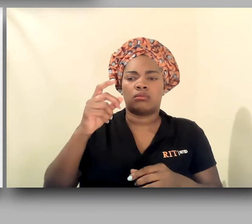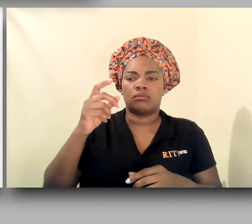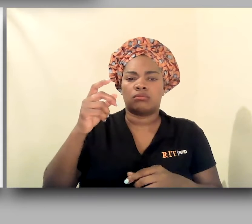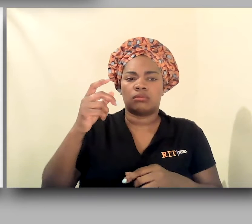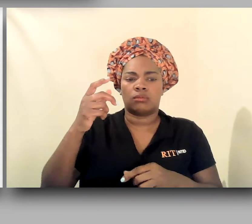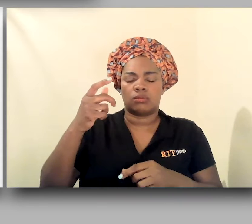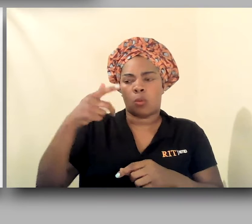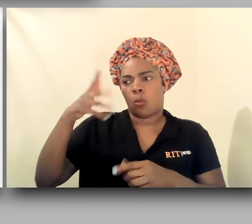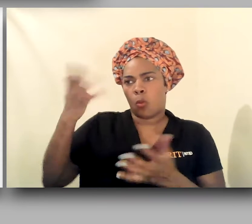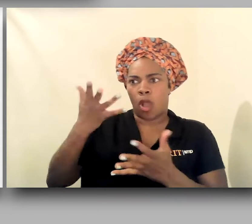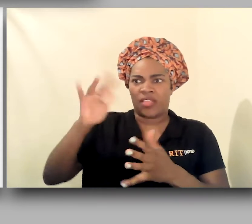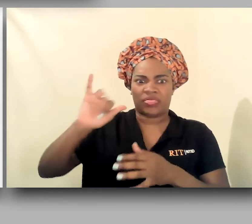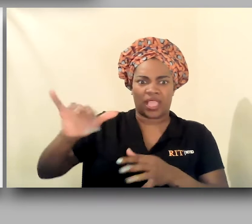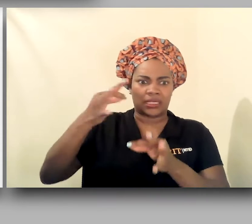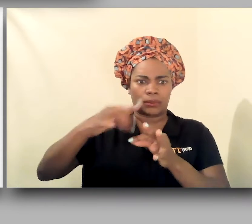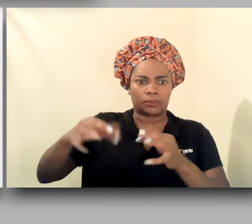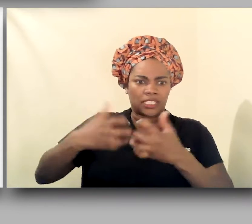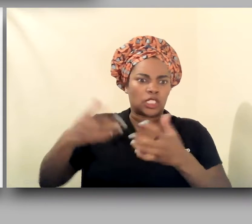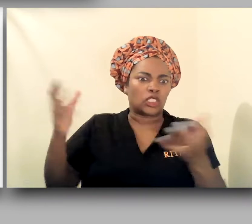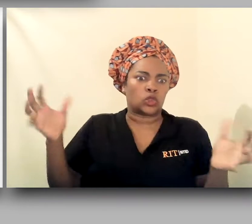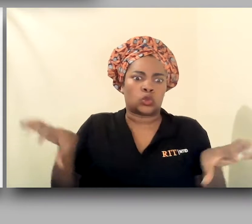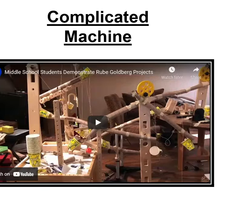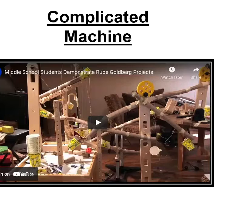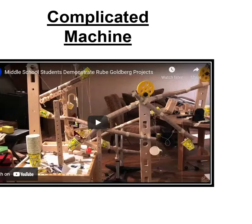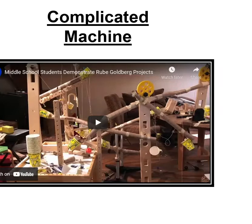and what it would do. So we're going to go through the video.